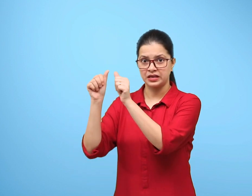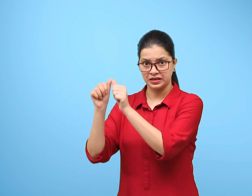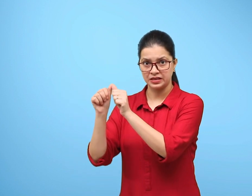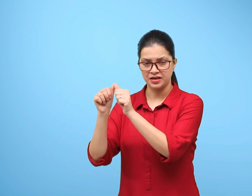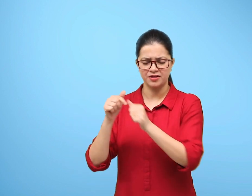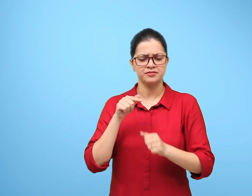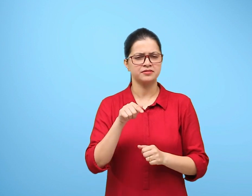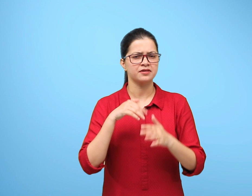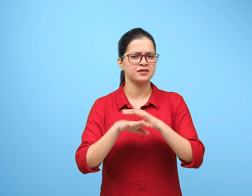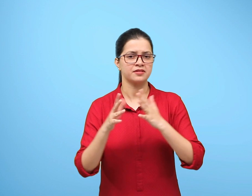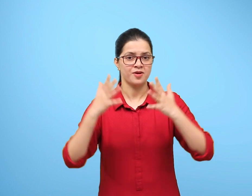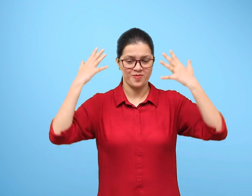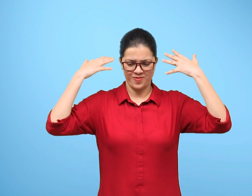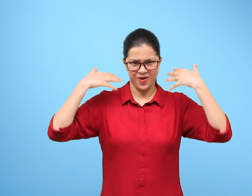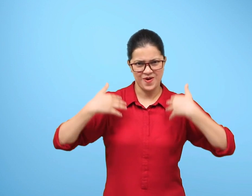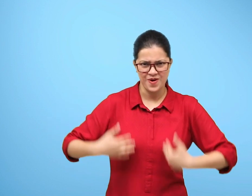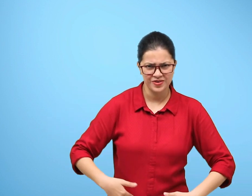A. Joints of the bones help in the